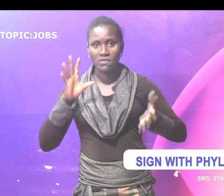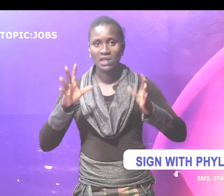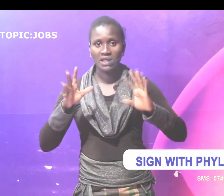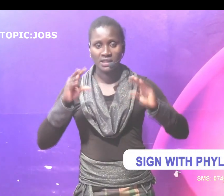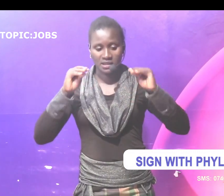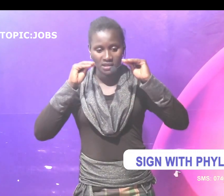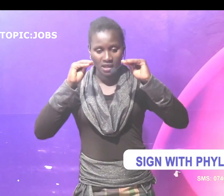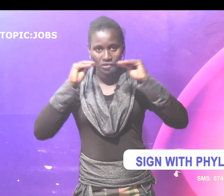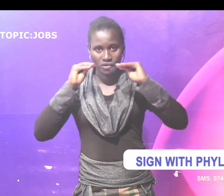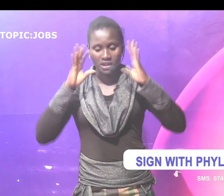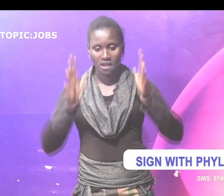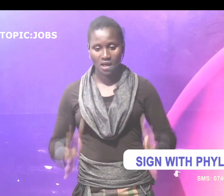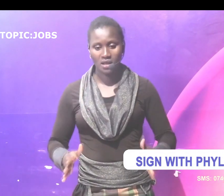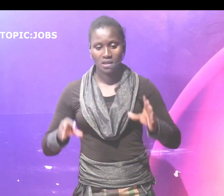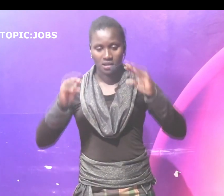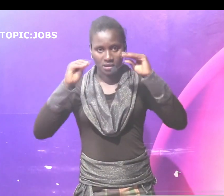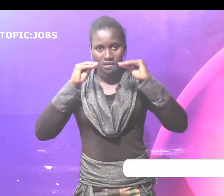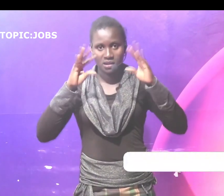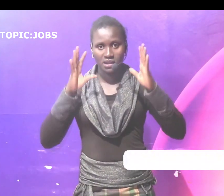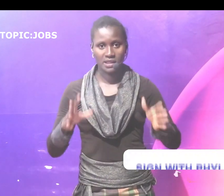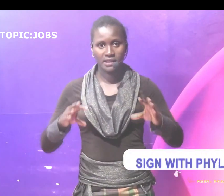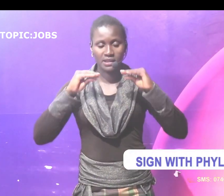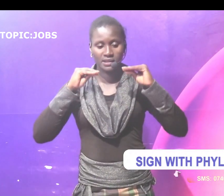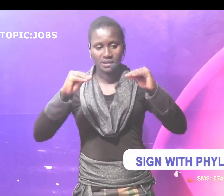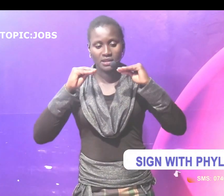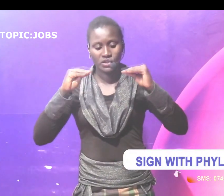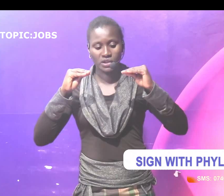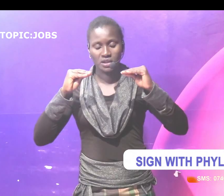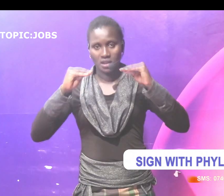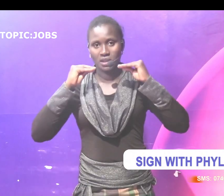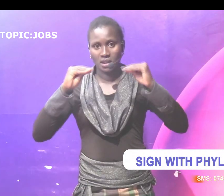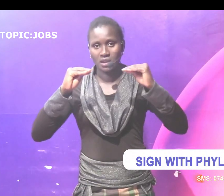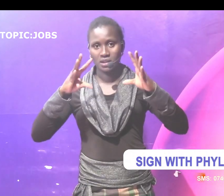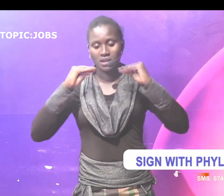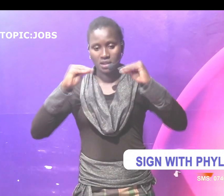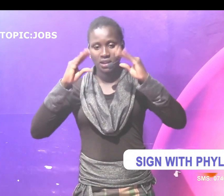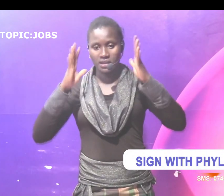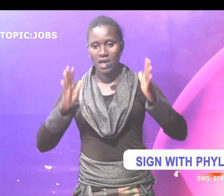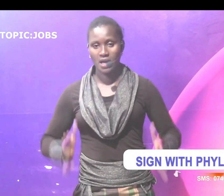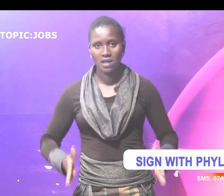it is a teacher, so teacher, teacher. This is teach, teach, teacher,